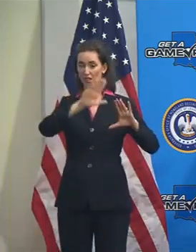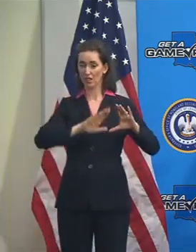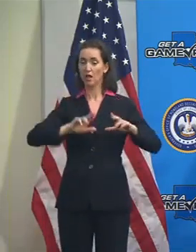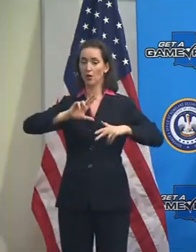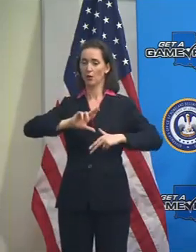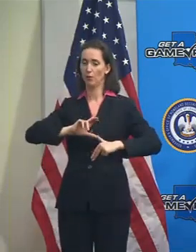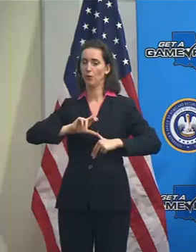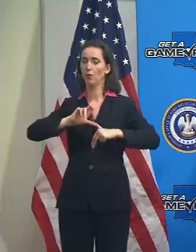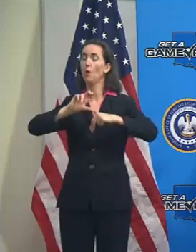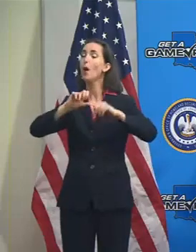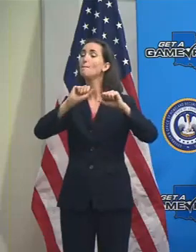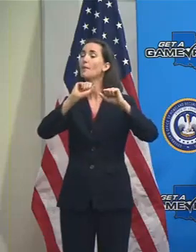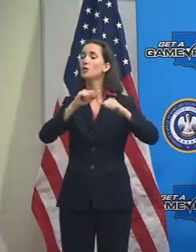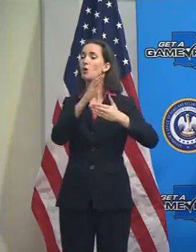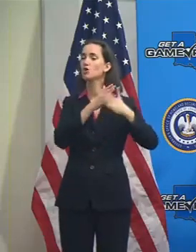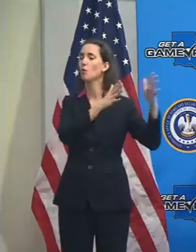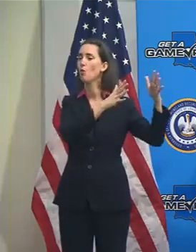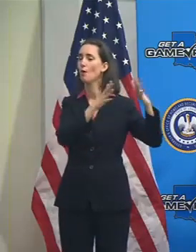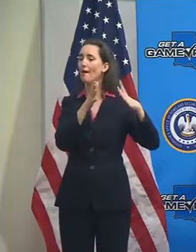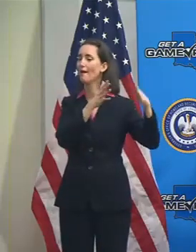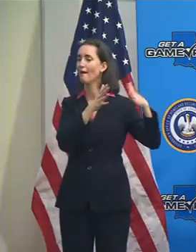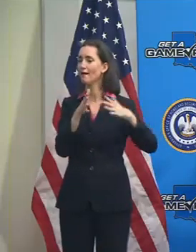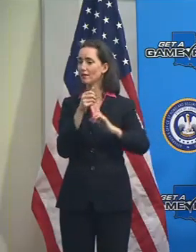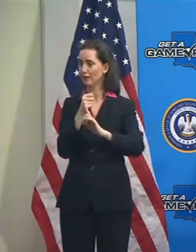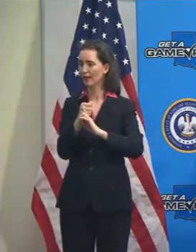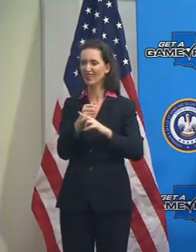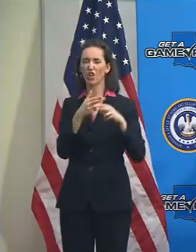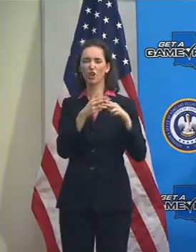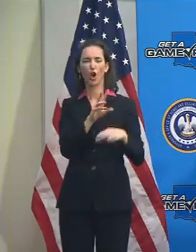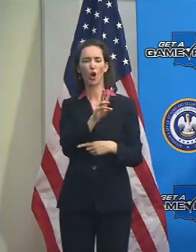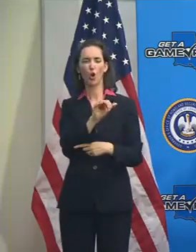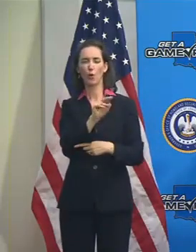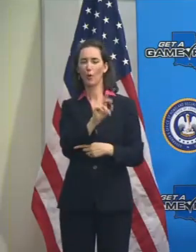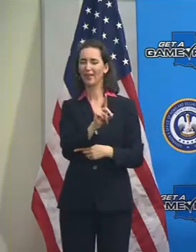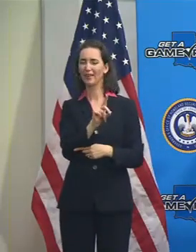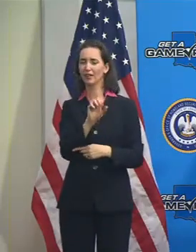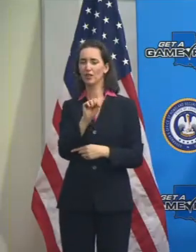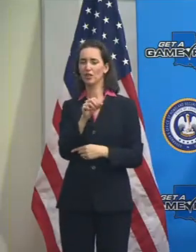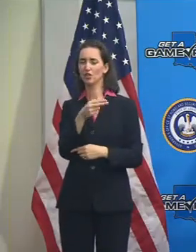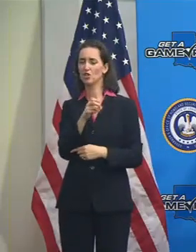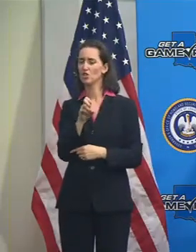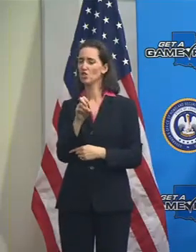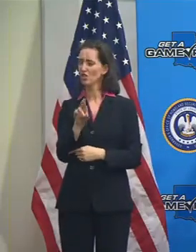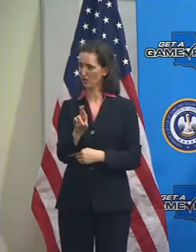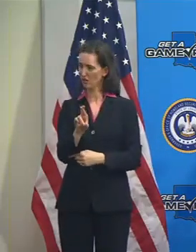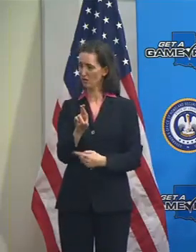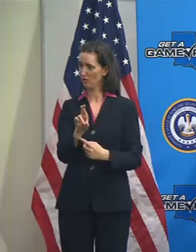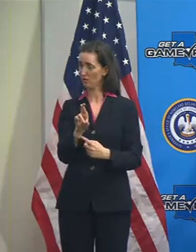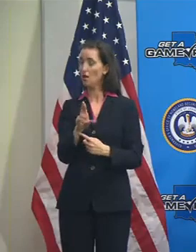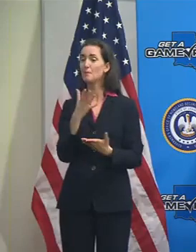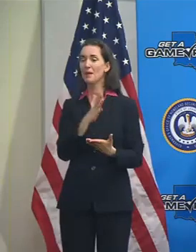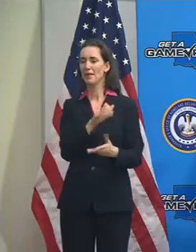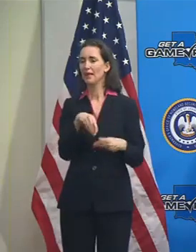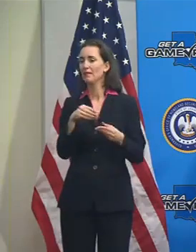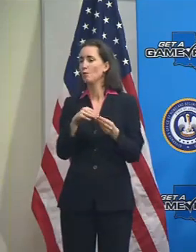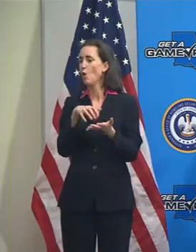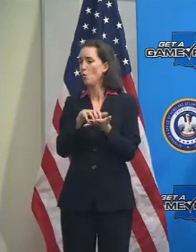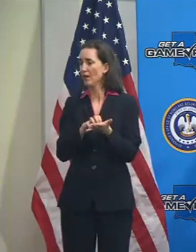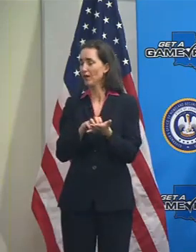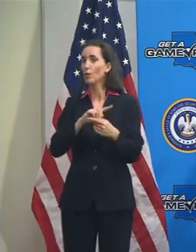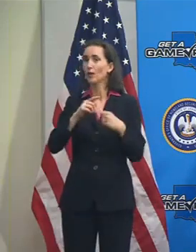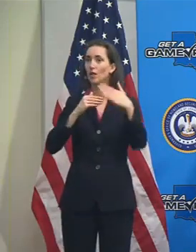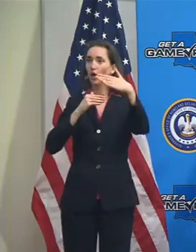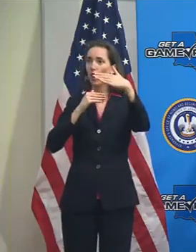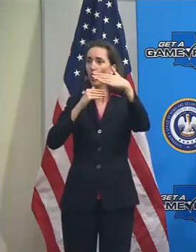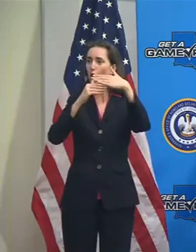little bit of wind shear. That wind shear will probably be the number one thing that may help weaken it as it approaches the coast. So it's possible